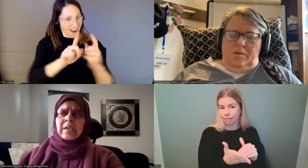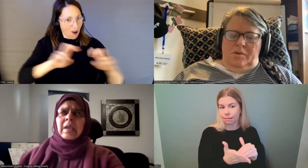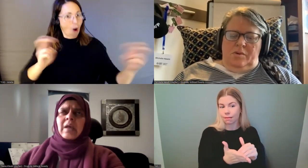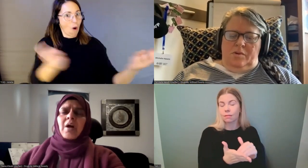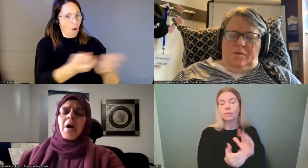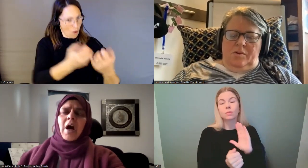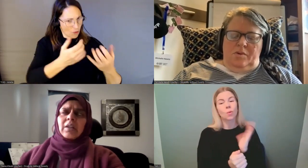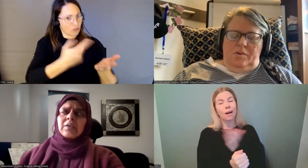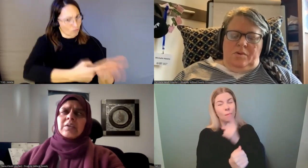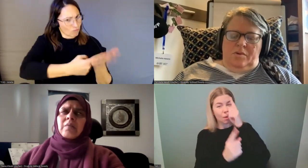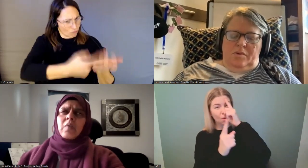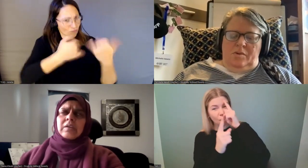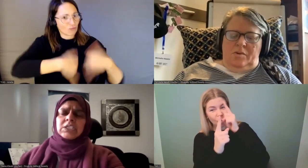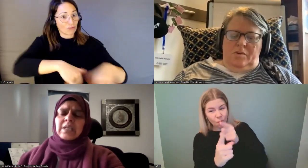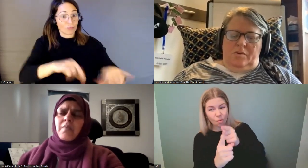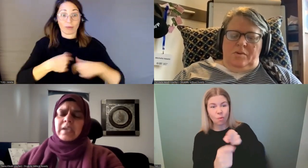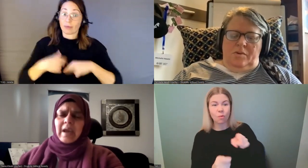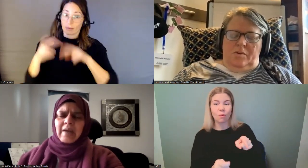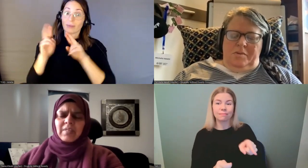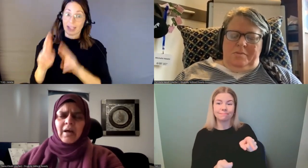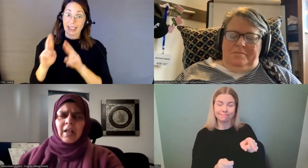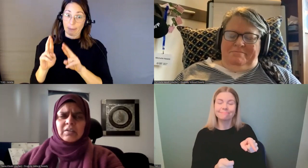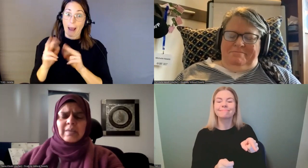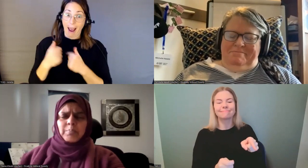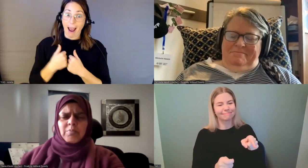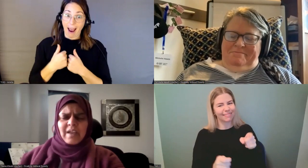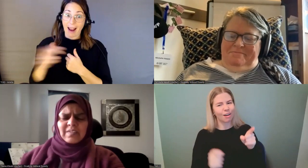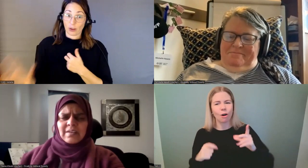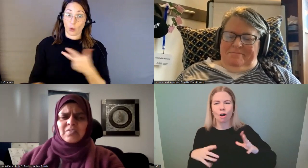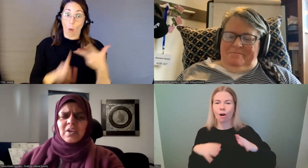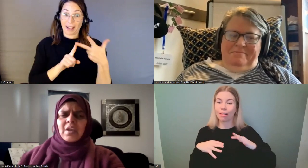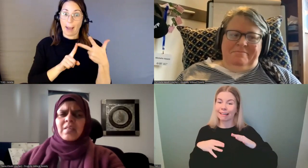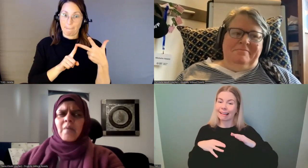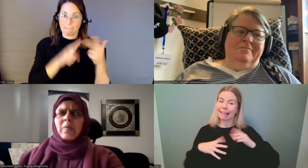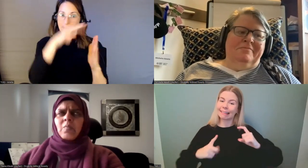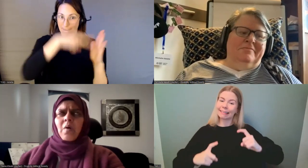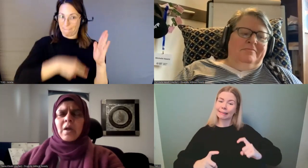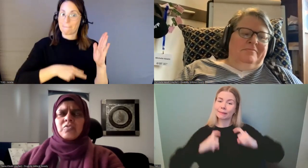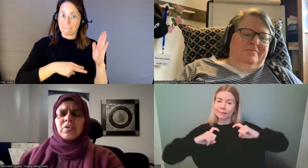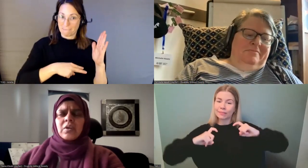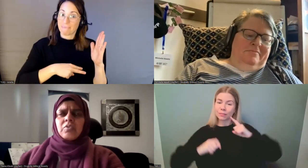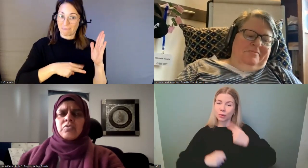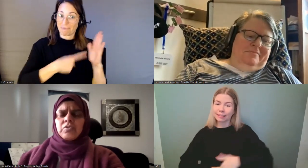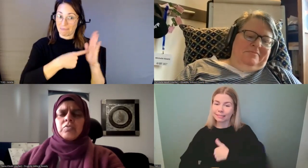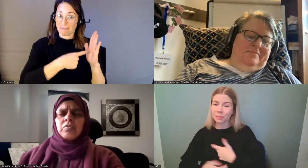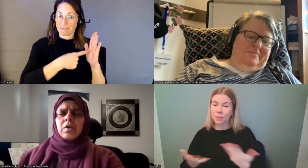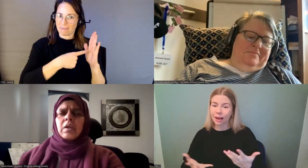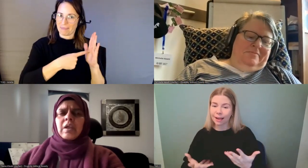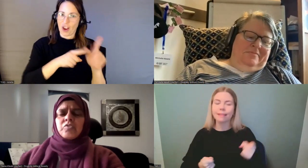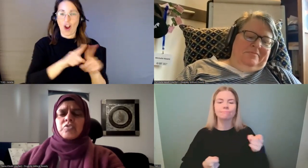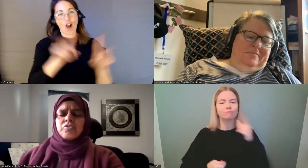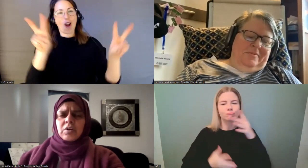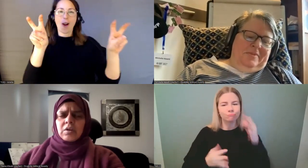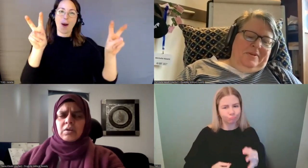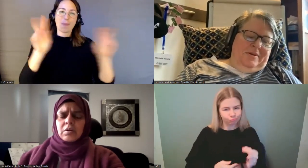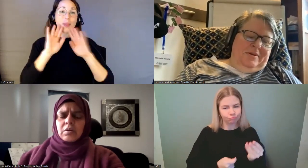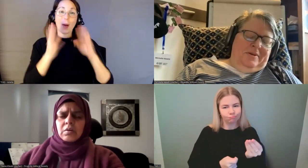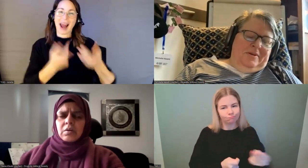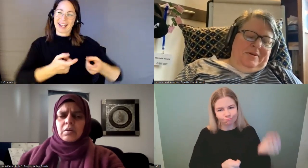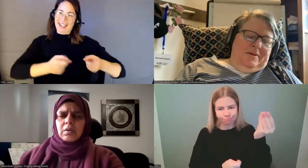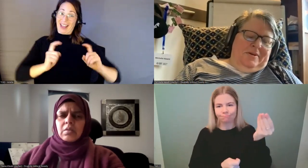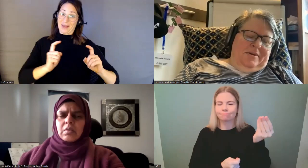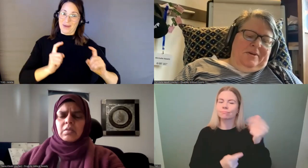can be the holiday wish that we have, the holiday present that we want to